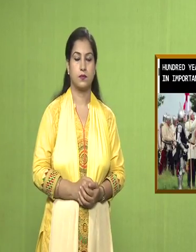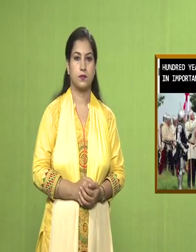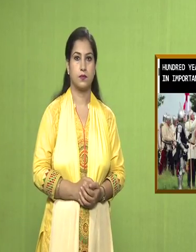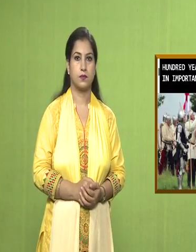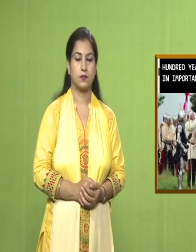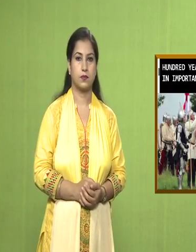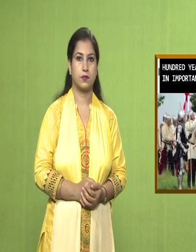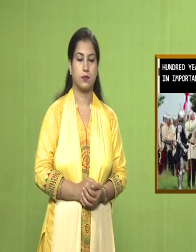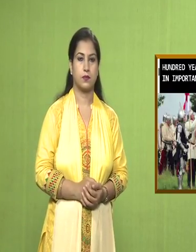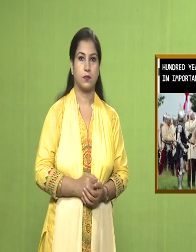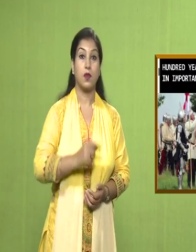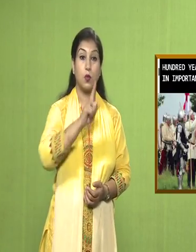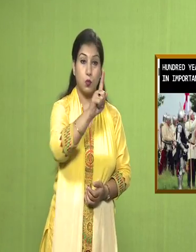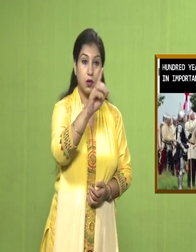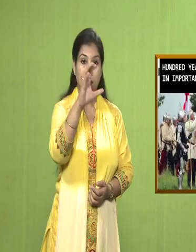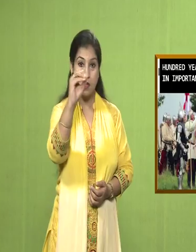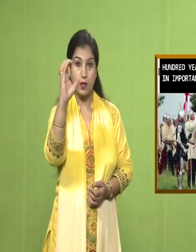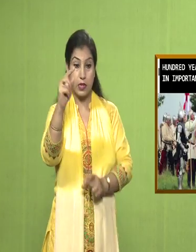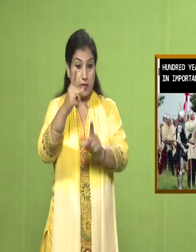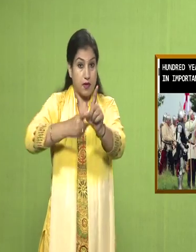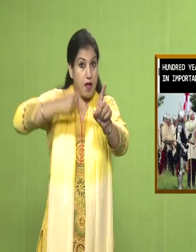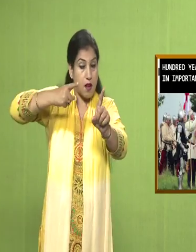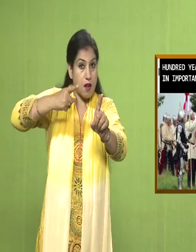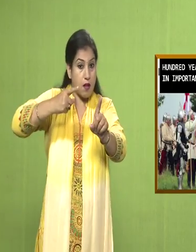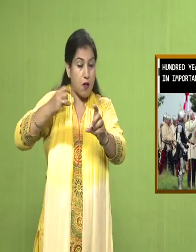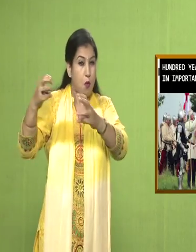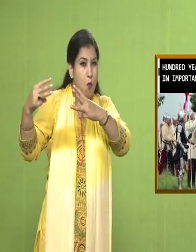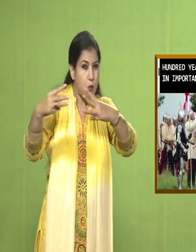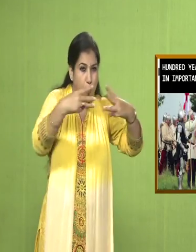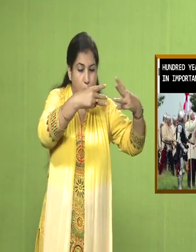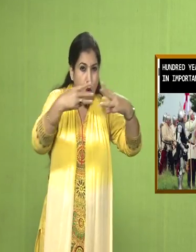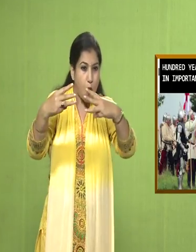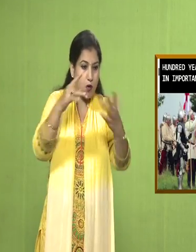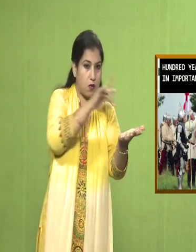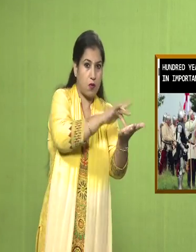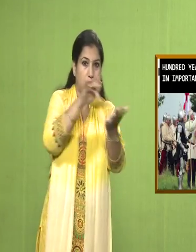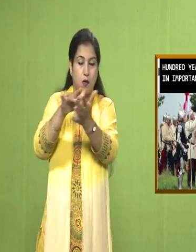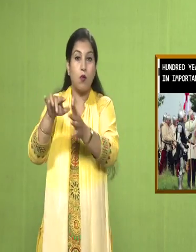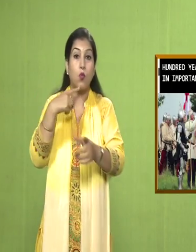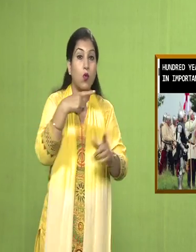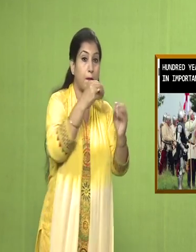Hundred Years' War began between Britain and France in the